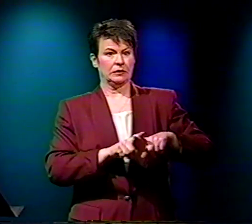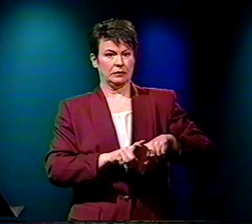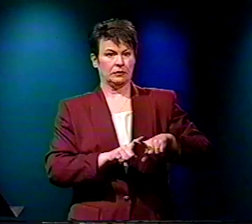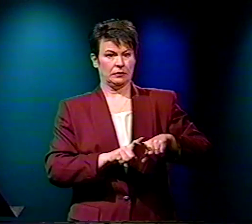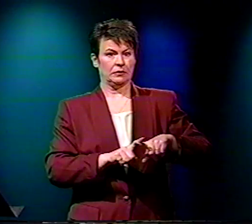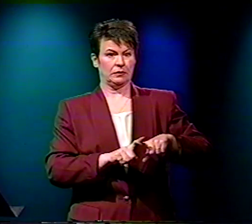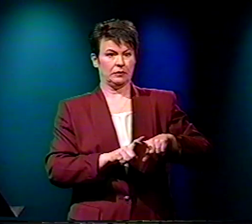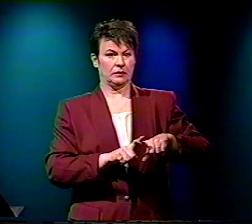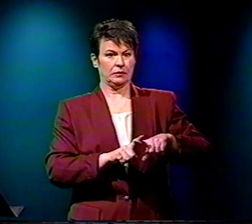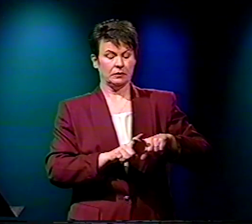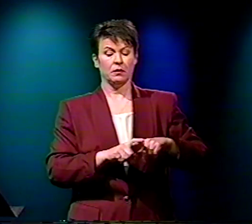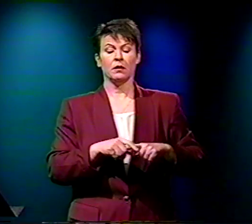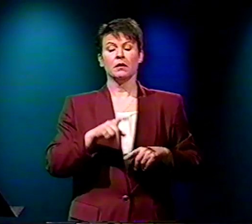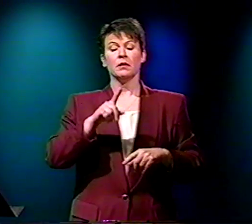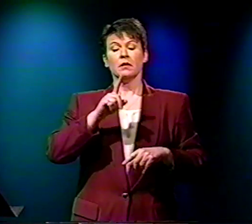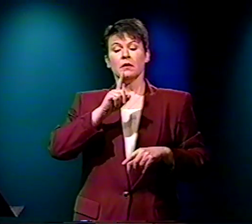emotional dependence.